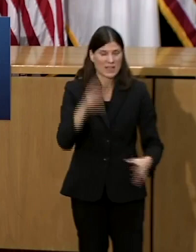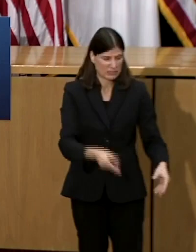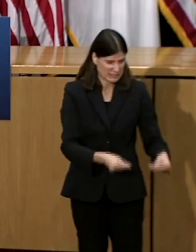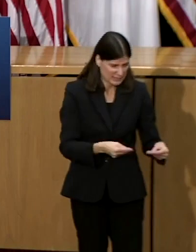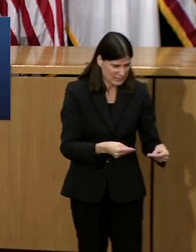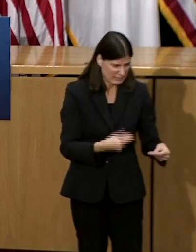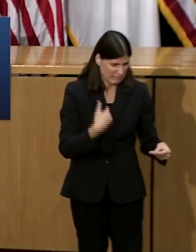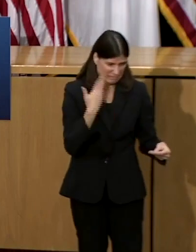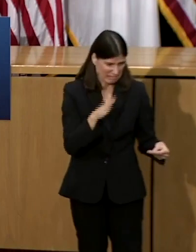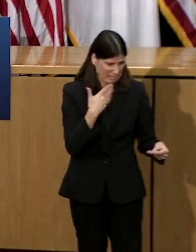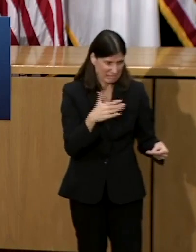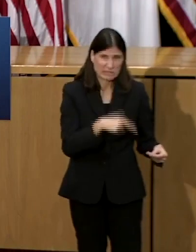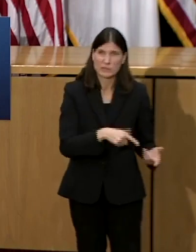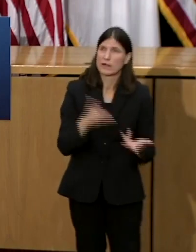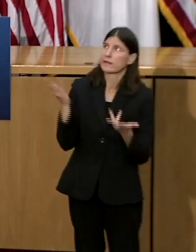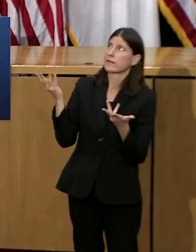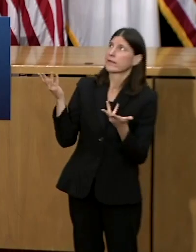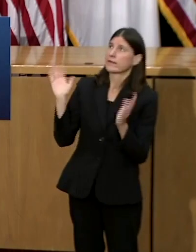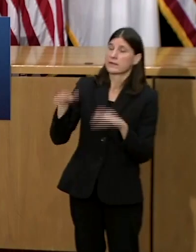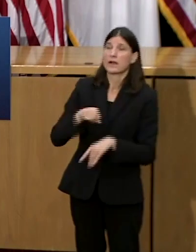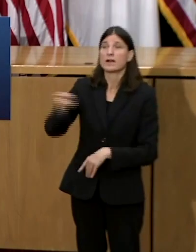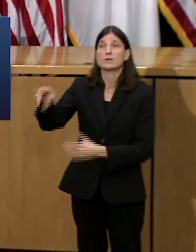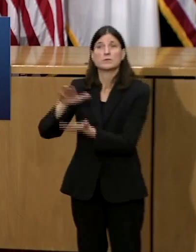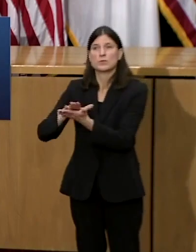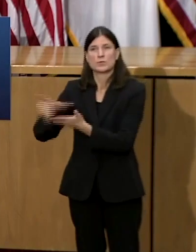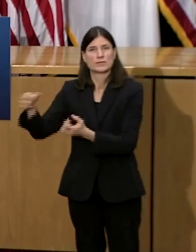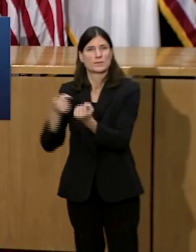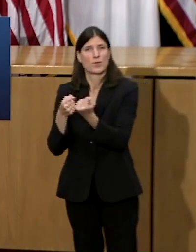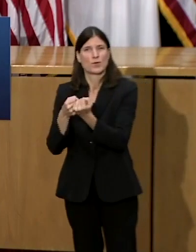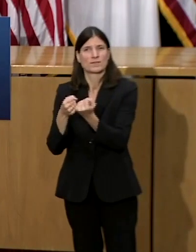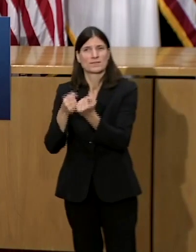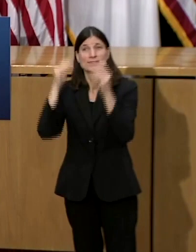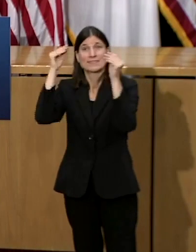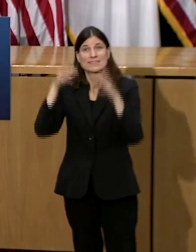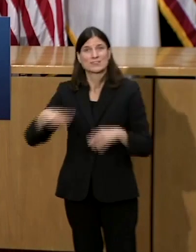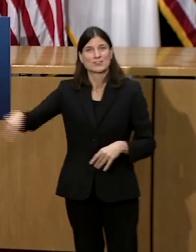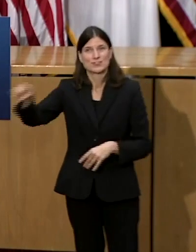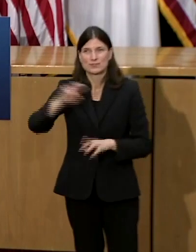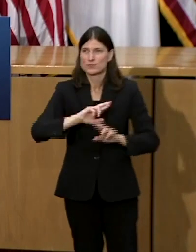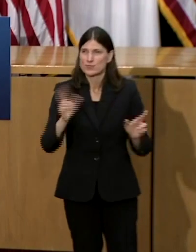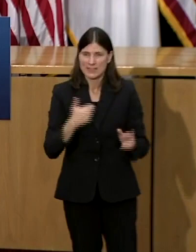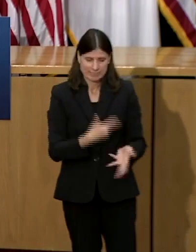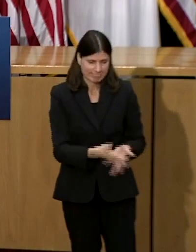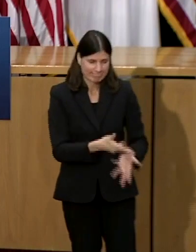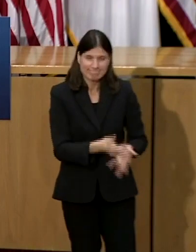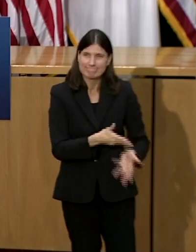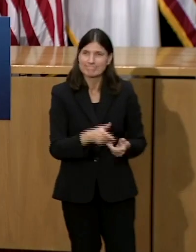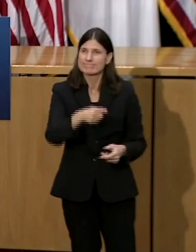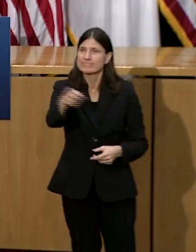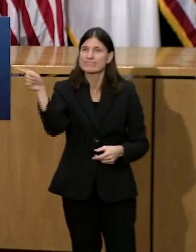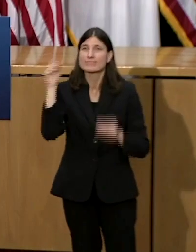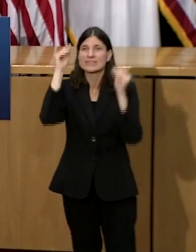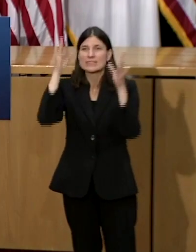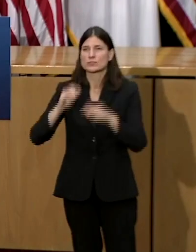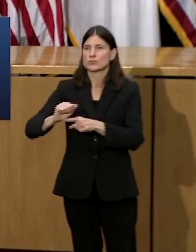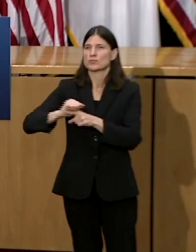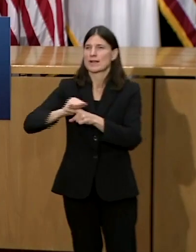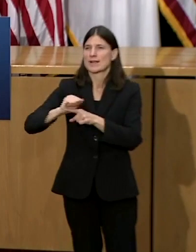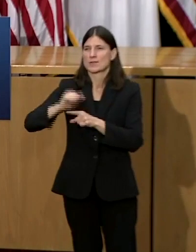overall, especially with those children who we've seen daycare and childcare data being